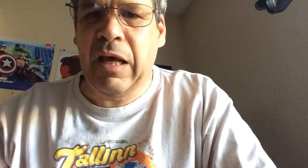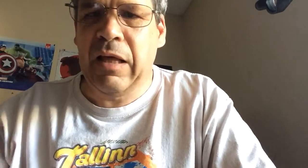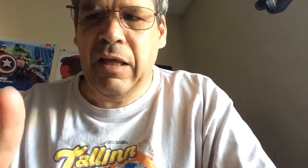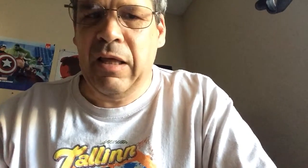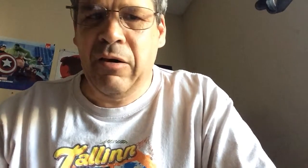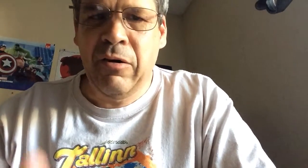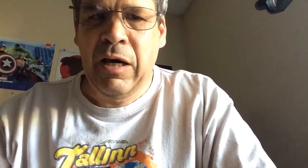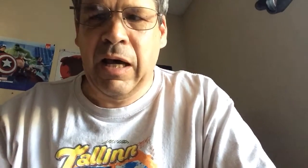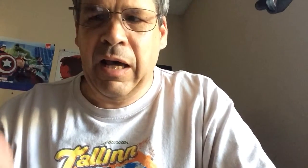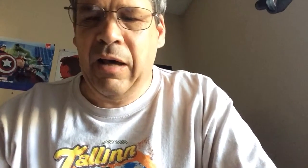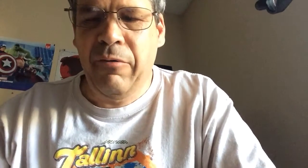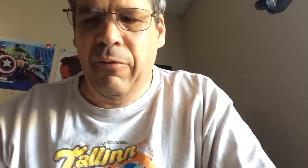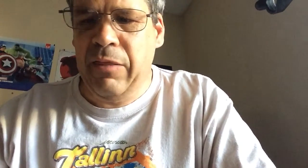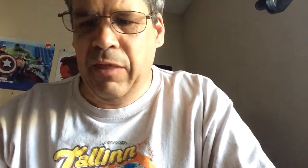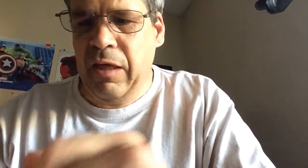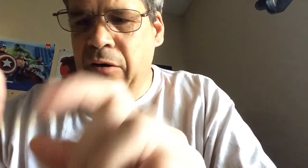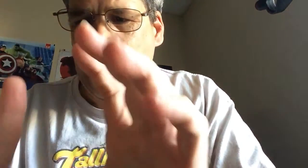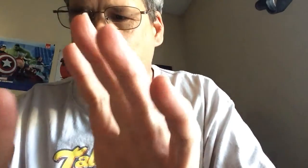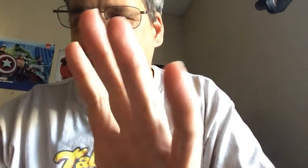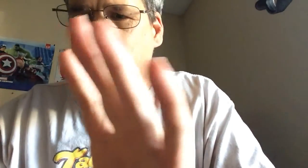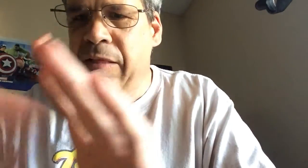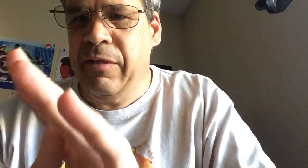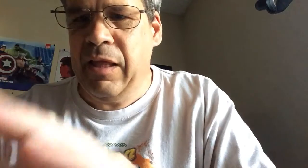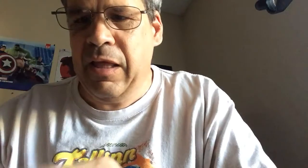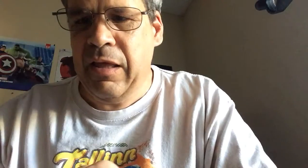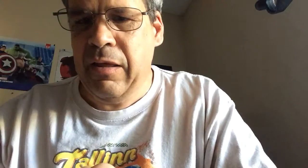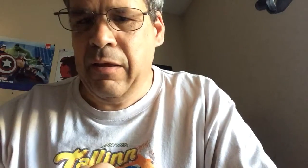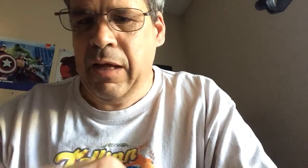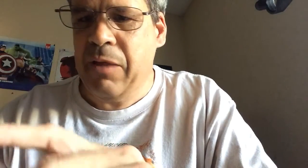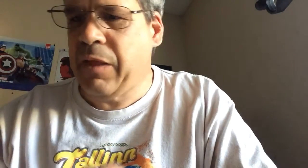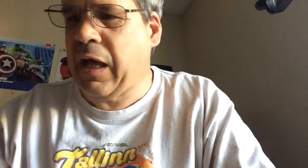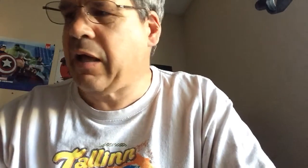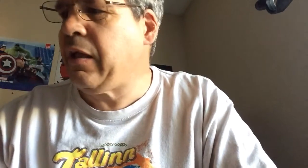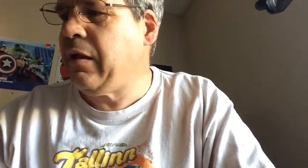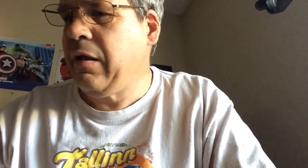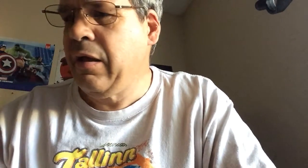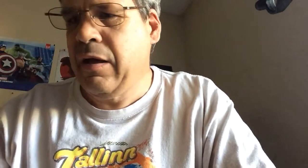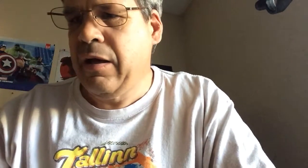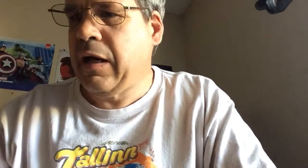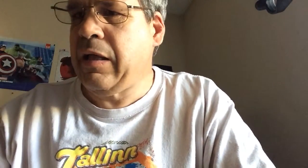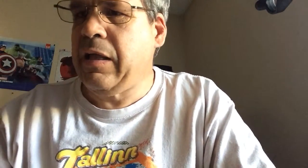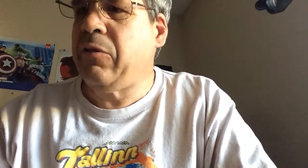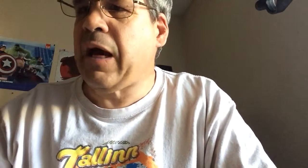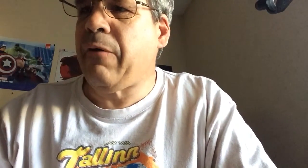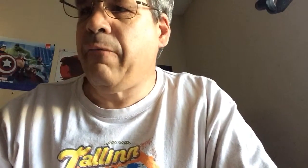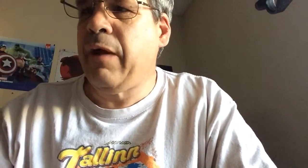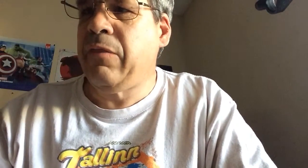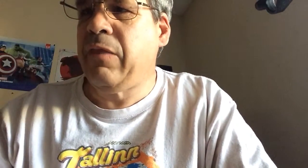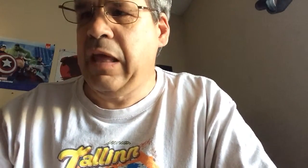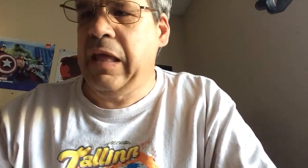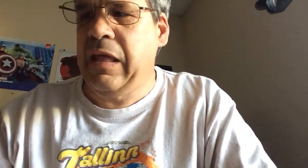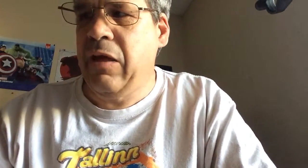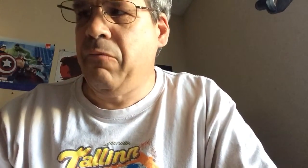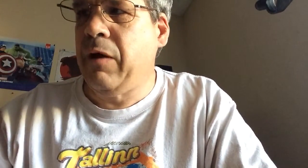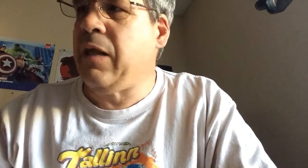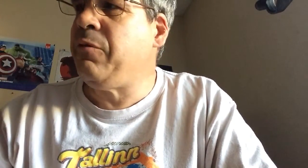that you with your hands, and that I start with easy